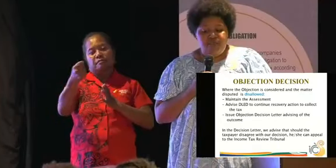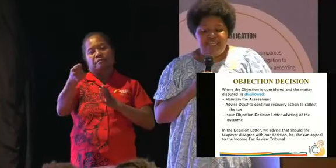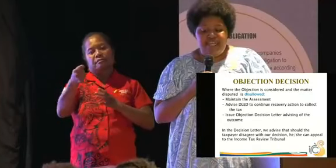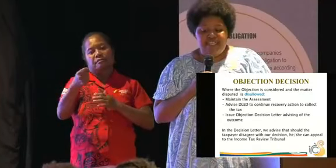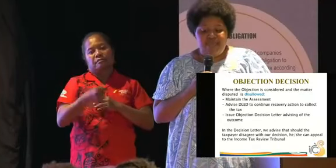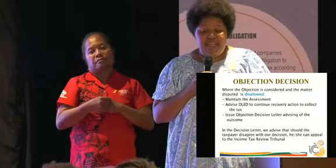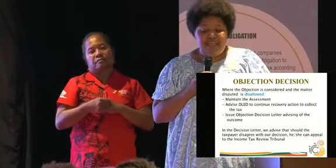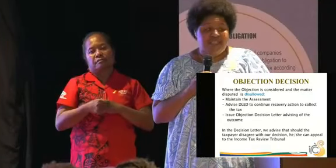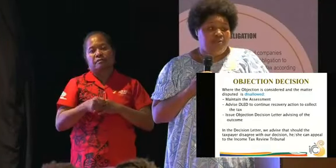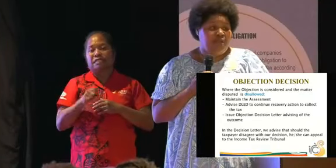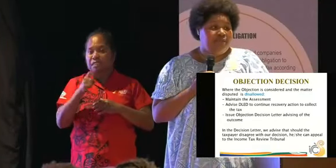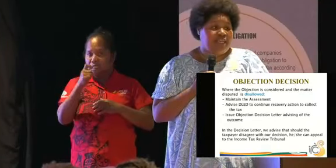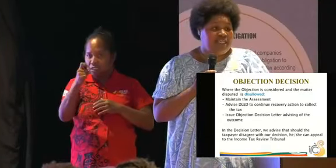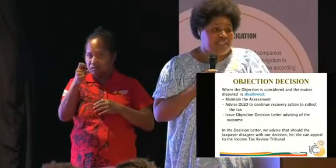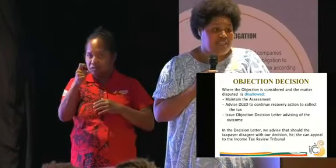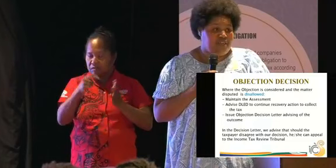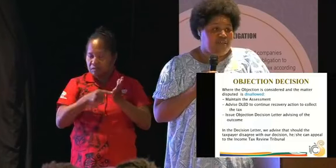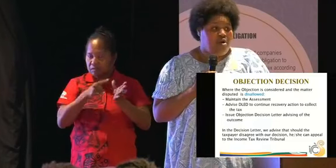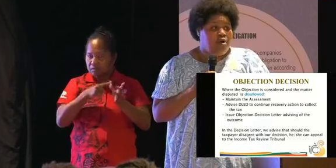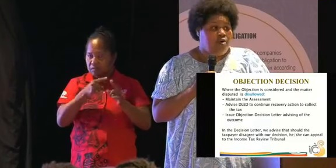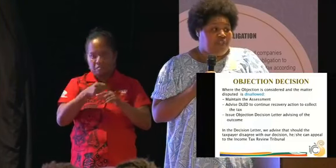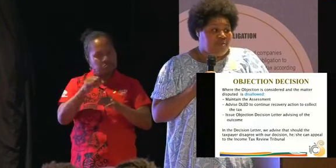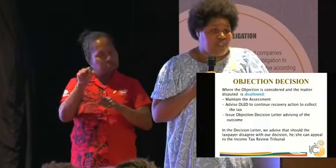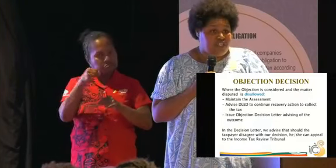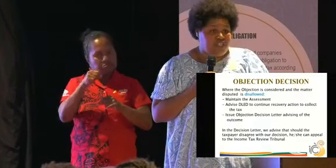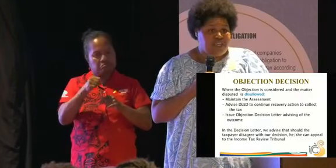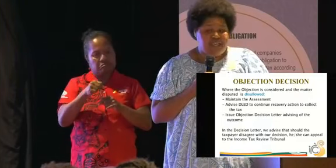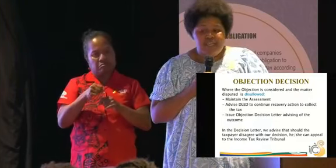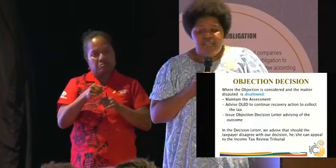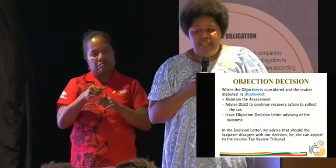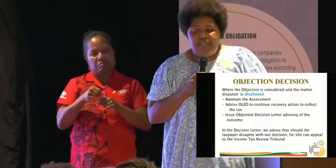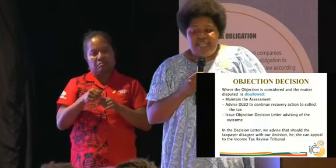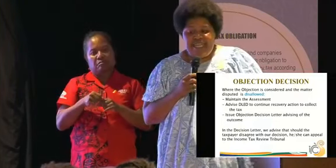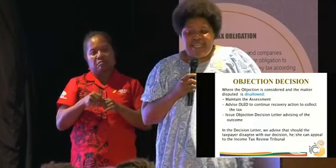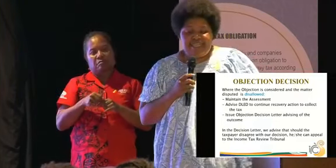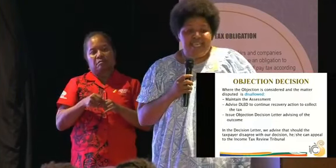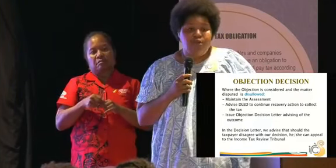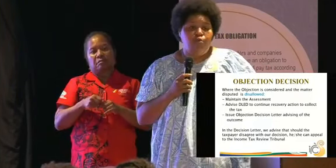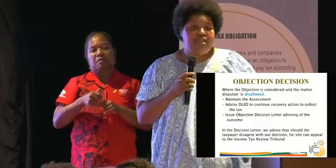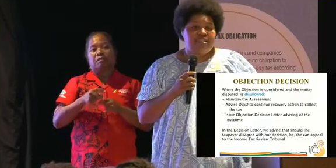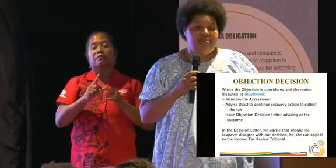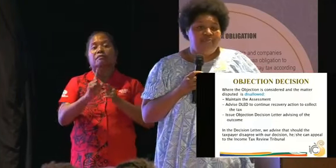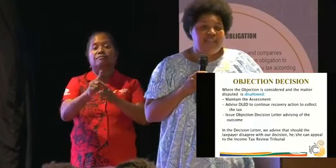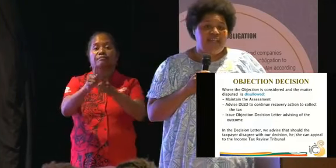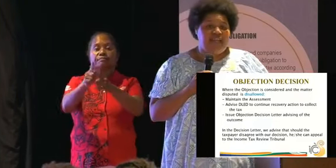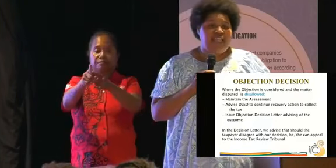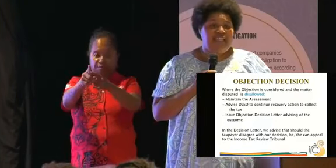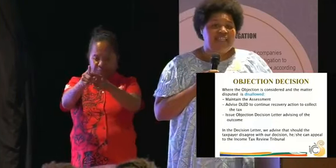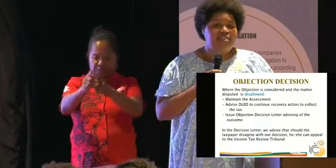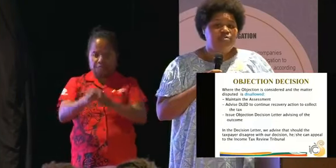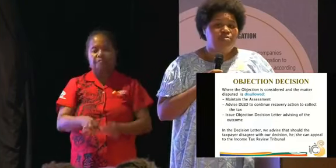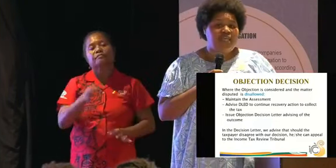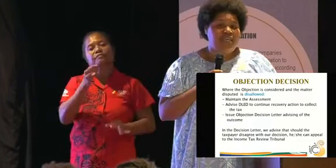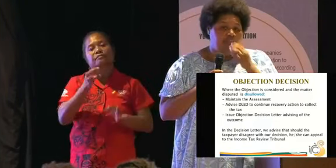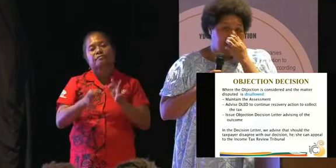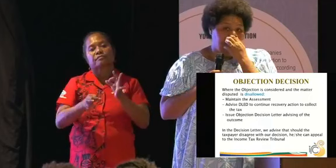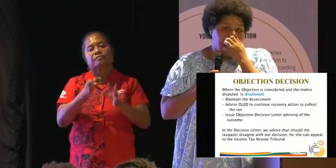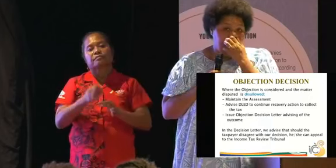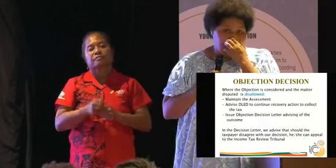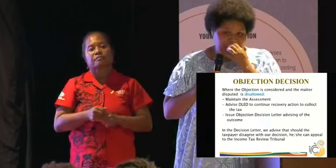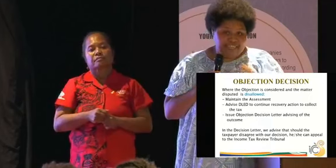that should the taxpayer disagree with the decision of the objection, they can take it one step further, and that is to